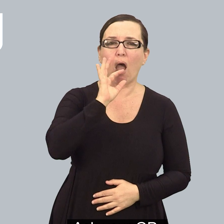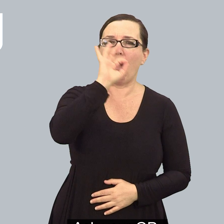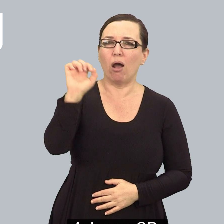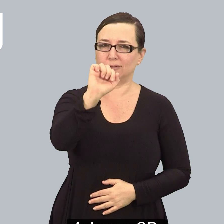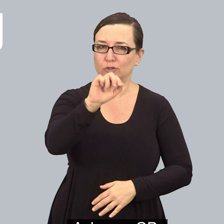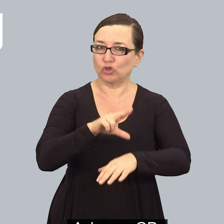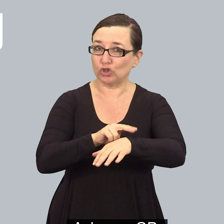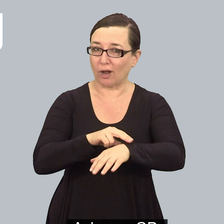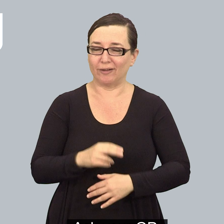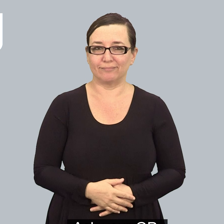Ask your GP.